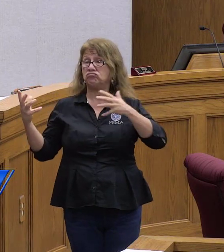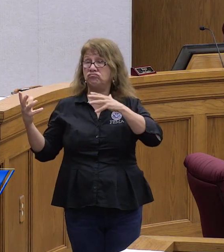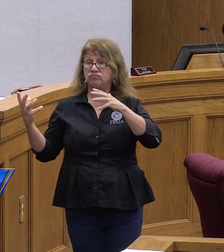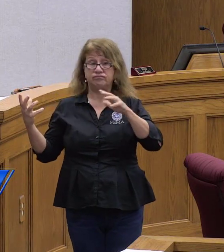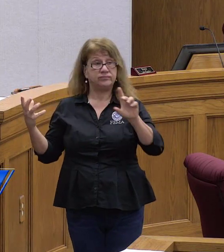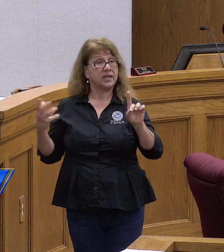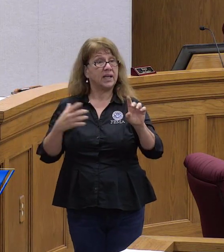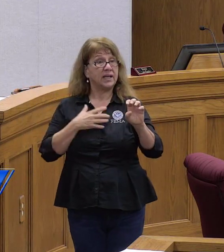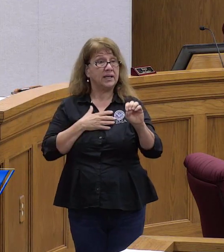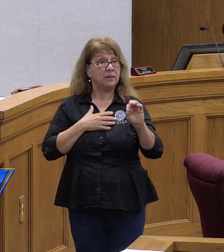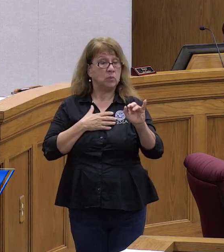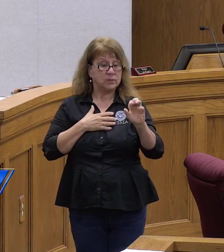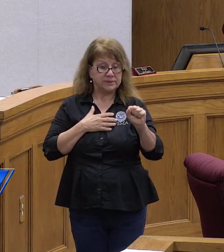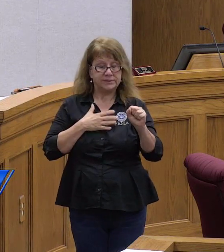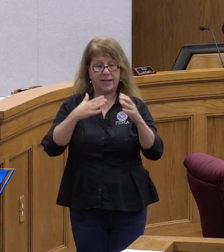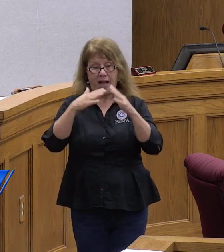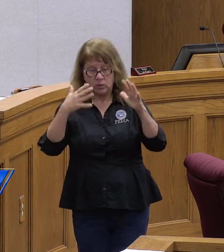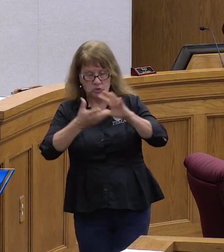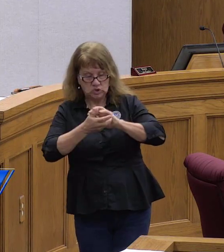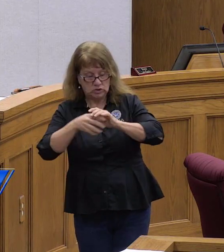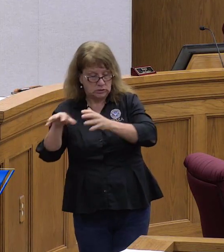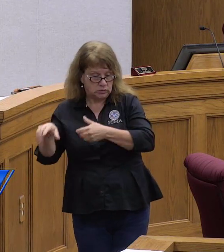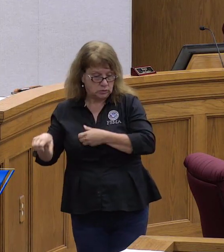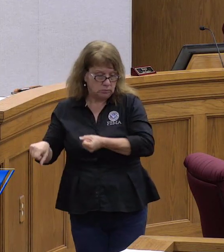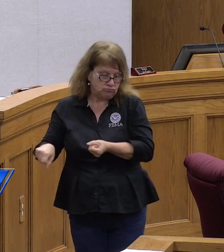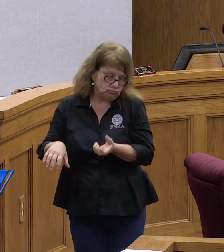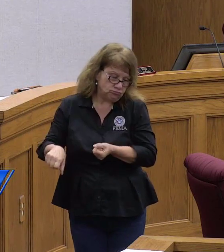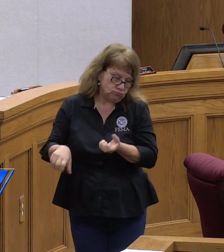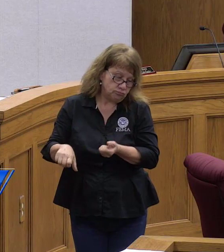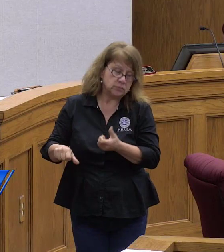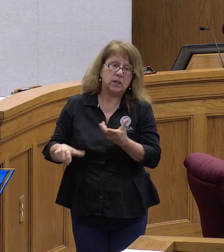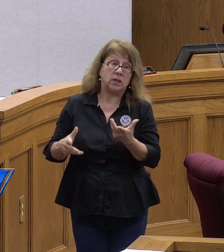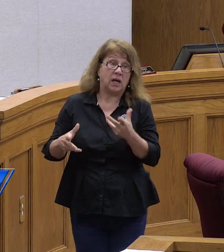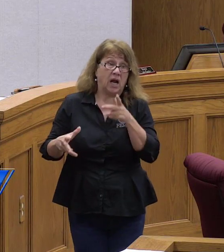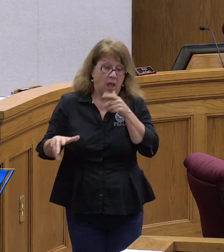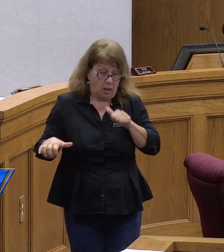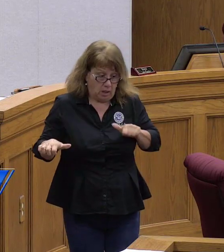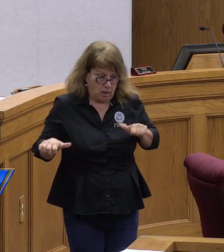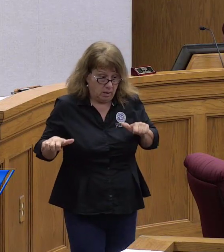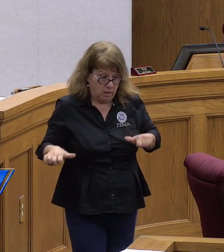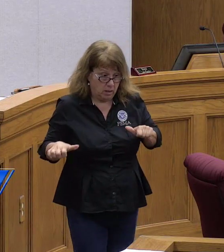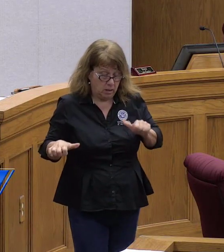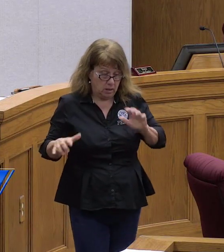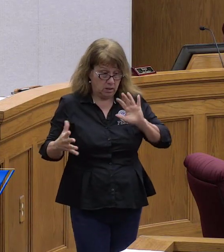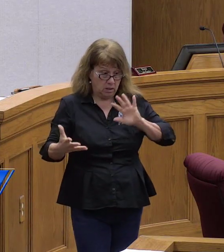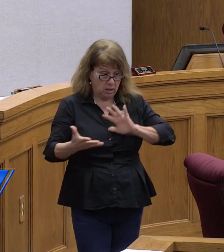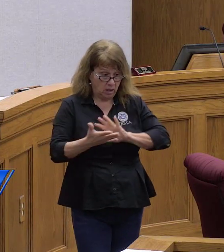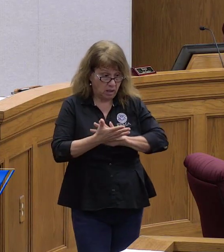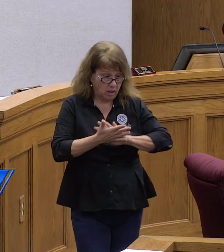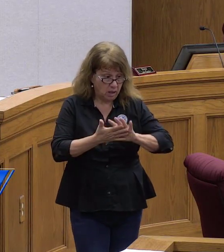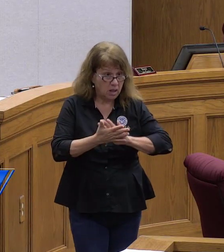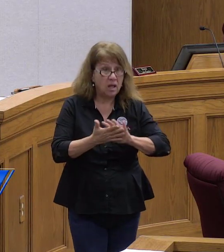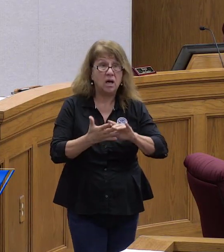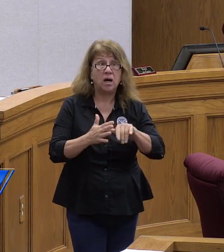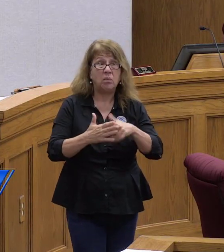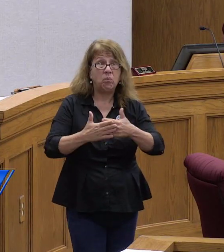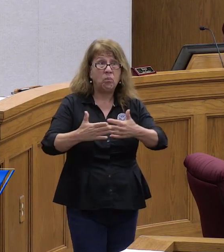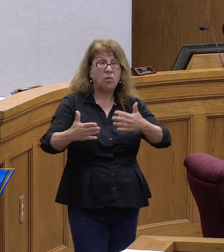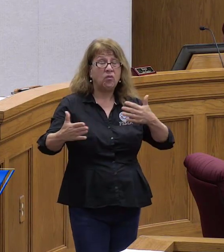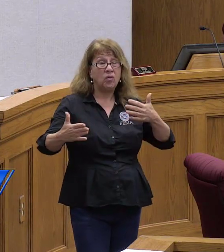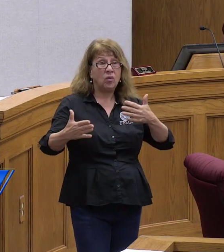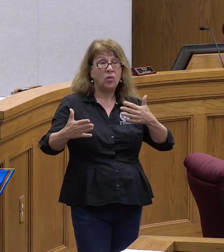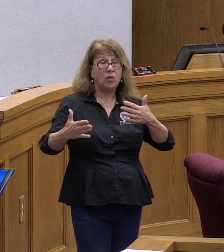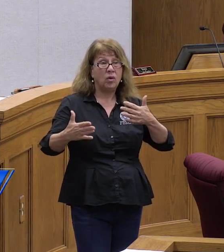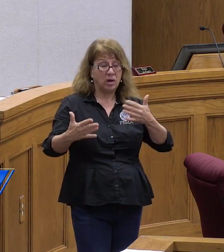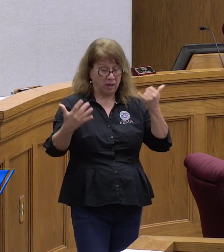produced from Hurricane Laura, it is not humanly possible for us to think that all of that could be cleaned up before Tropical